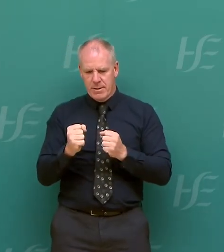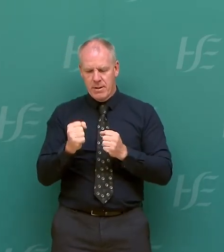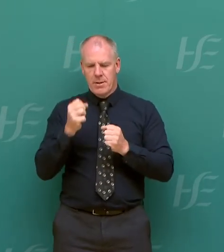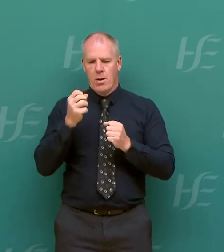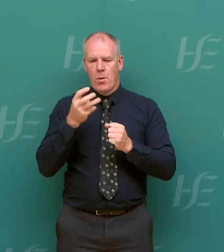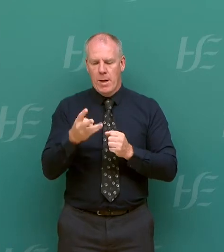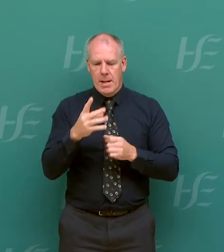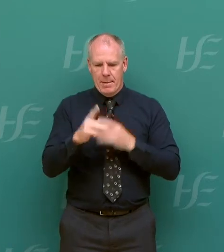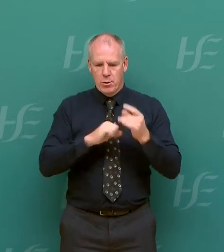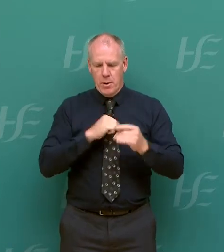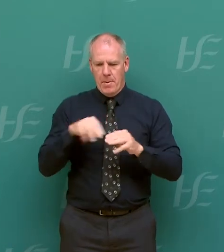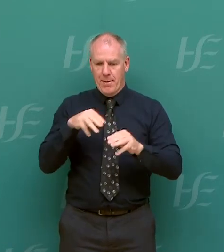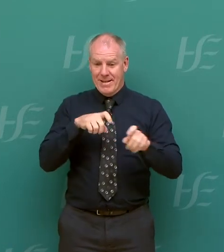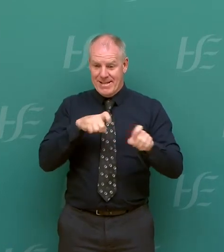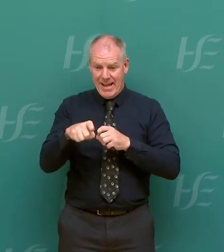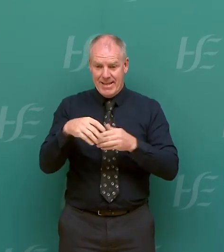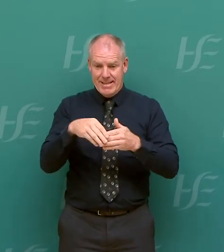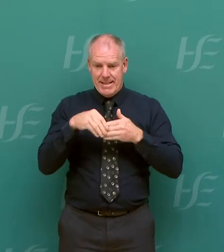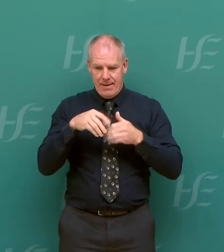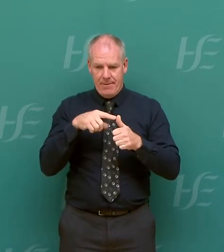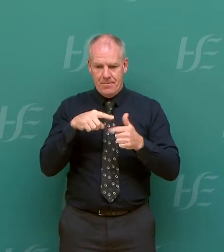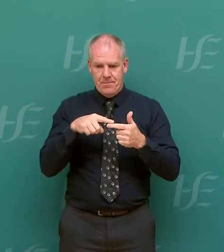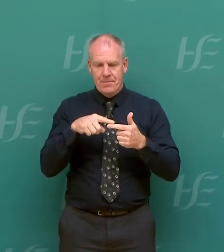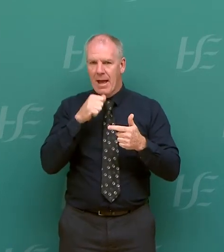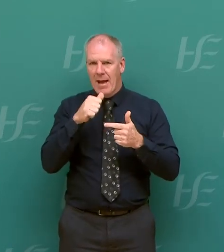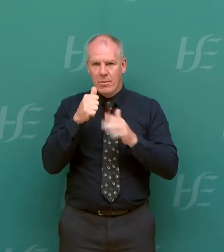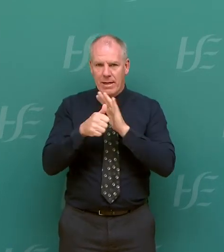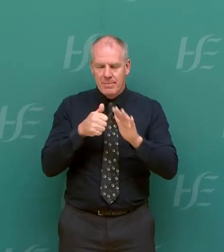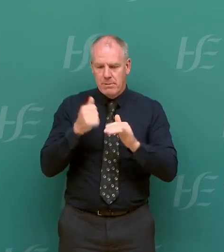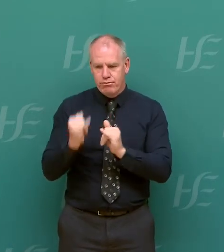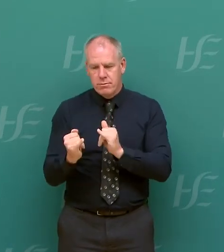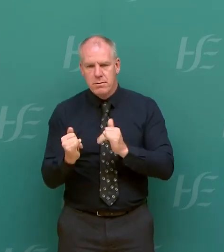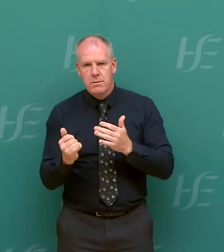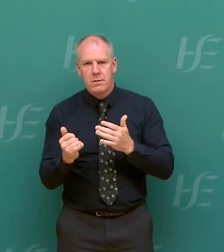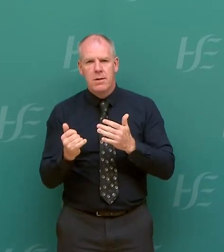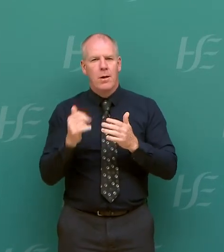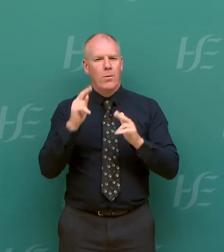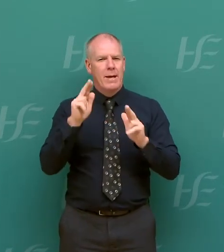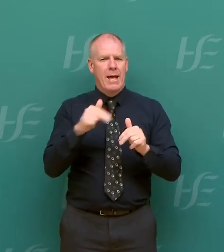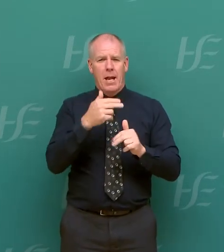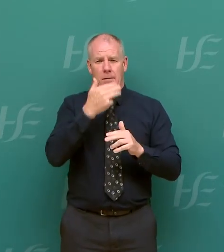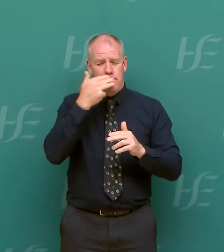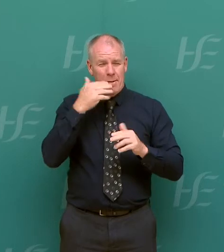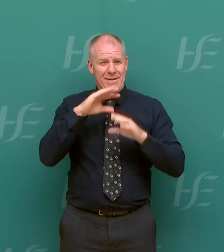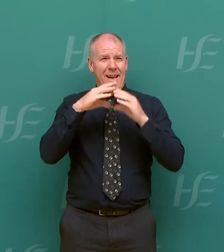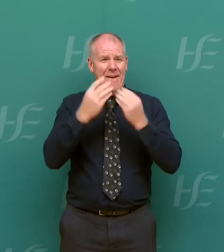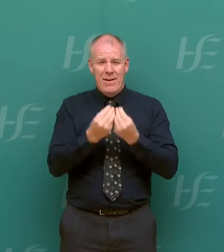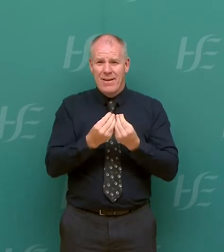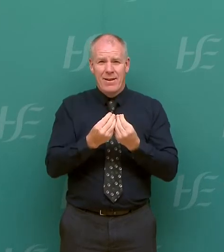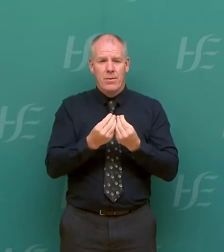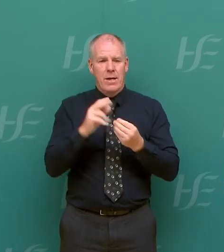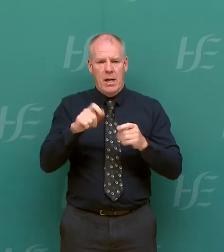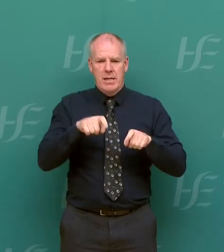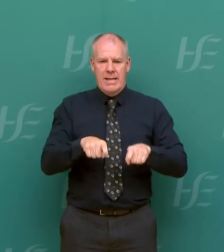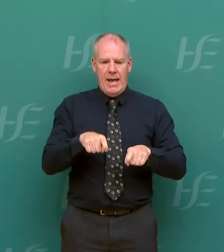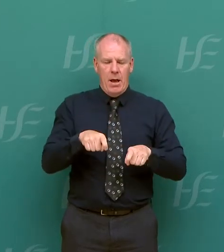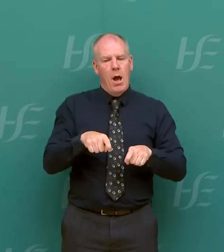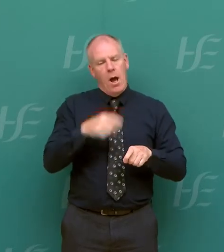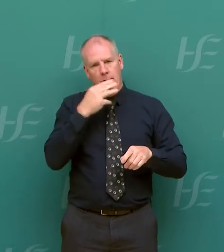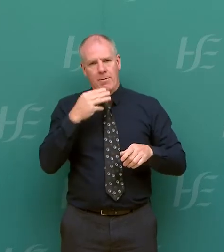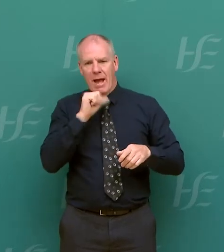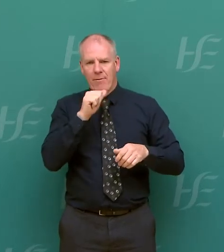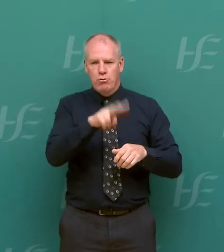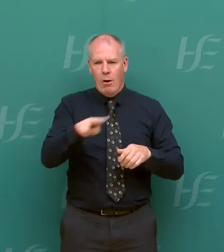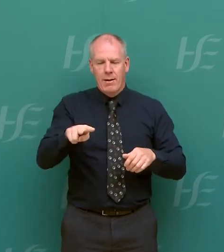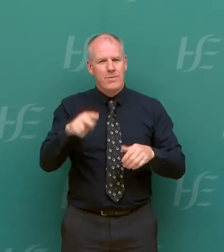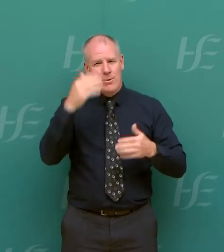that will keep people safe, not have what we have experienced. I mean, clearly, we can't guarantee anything. So we can't sit here today and say we will have no trolleys because we